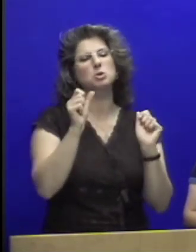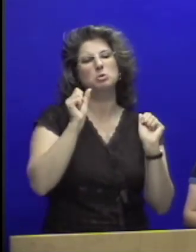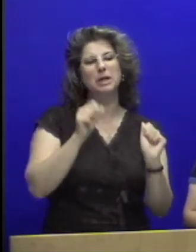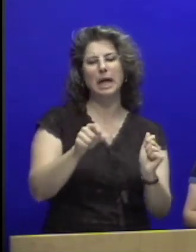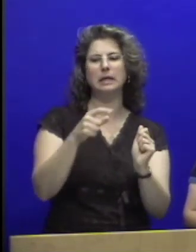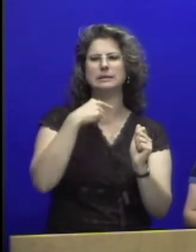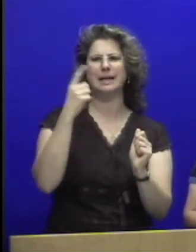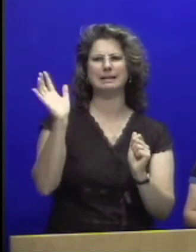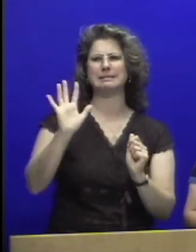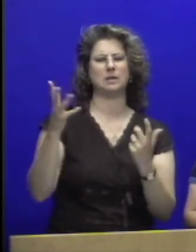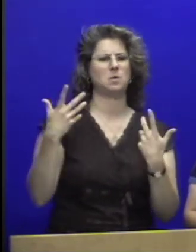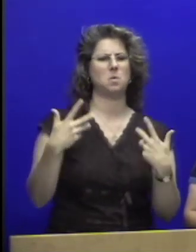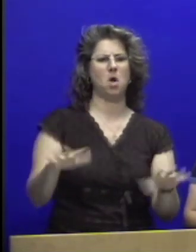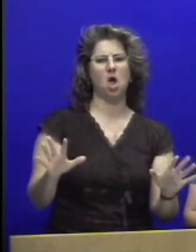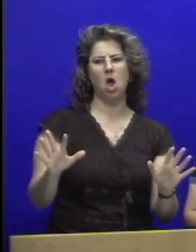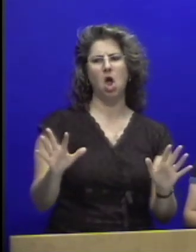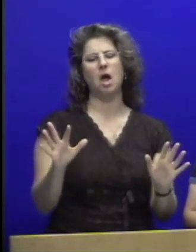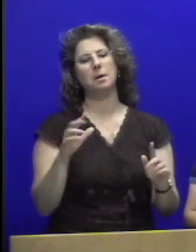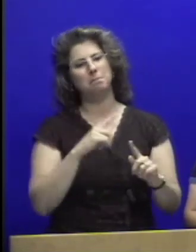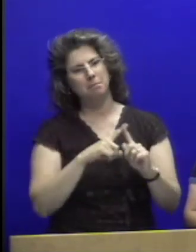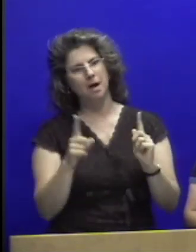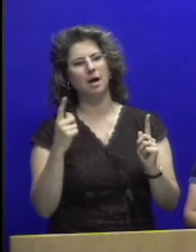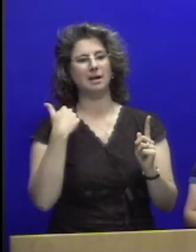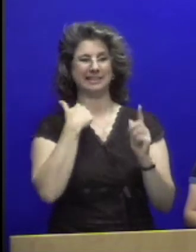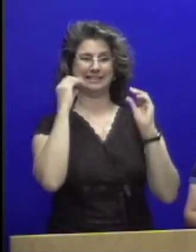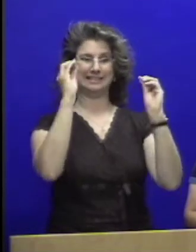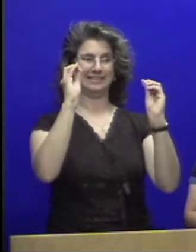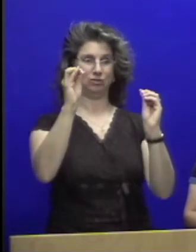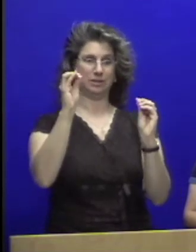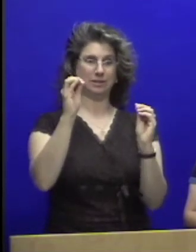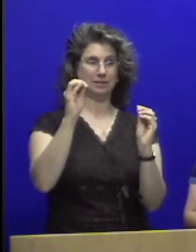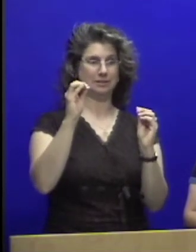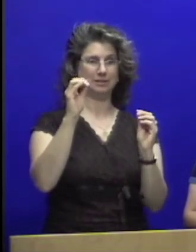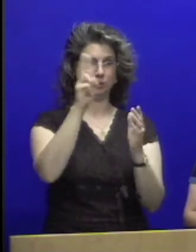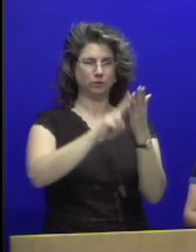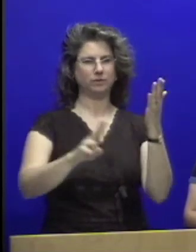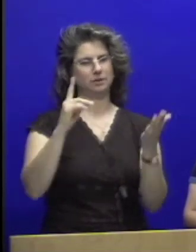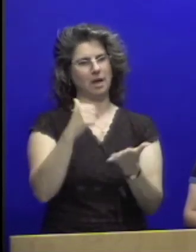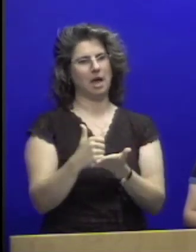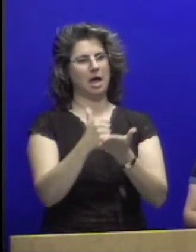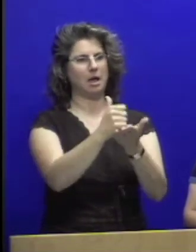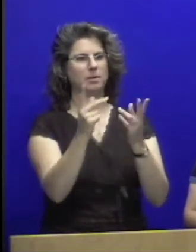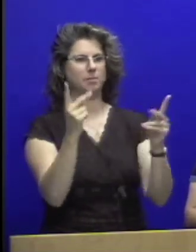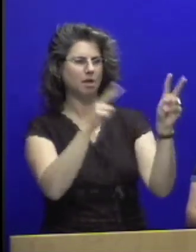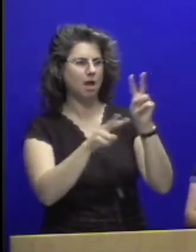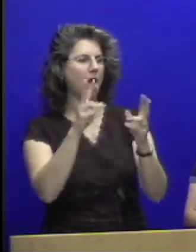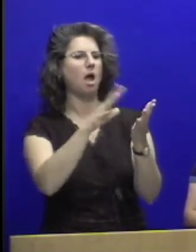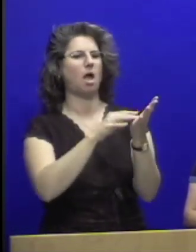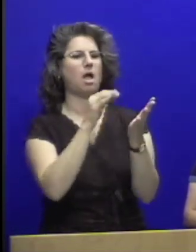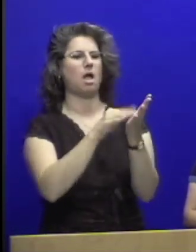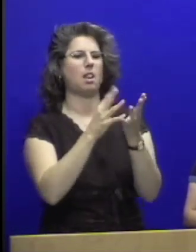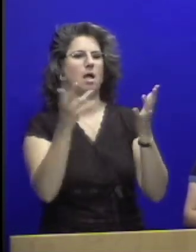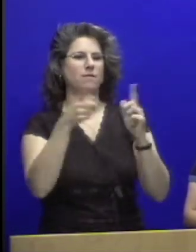have residents and students in and out of the room observing so they can learn